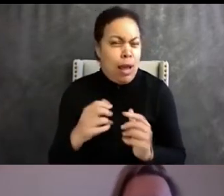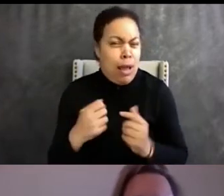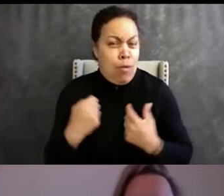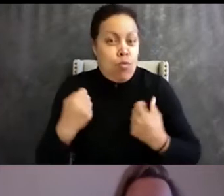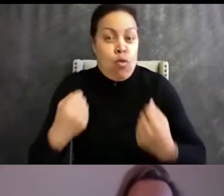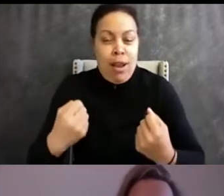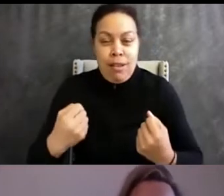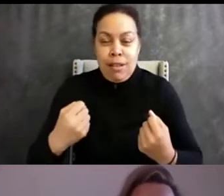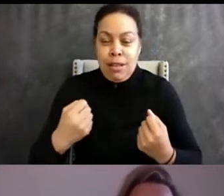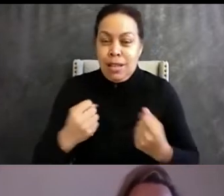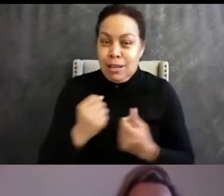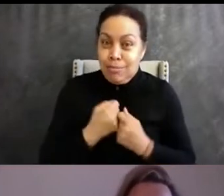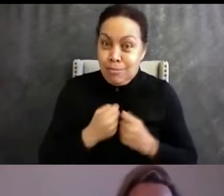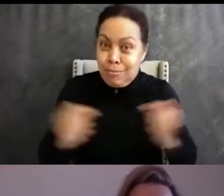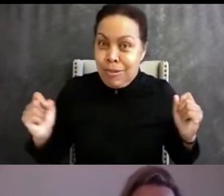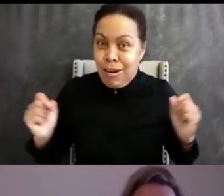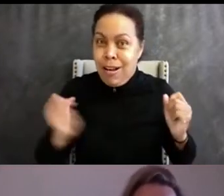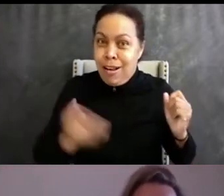safe.